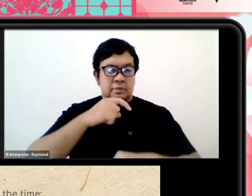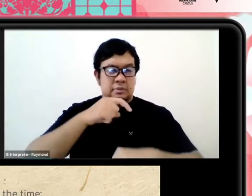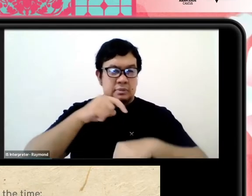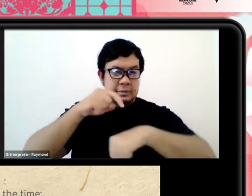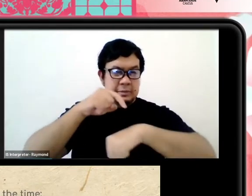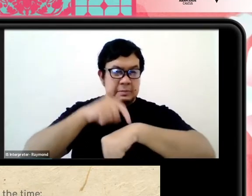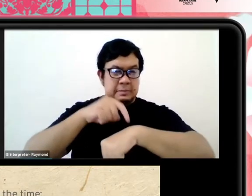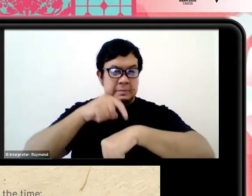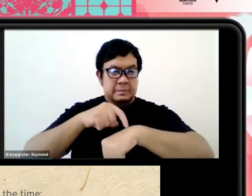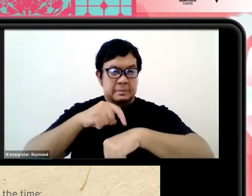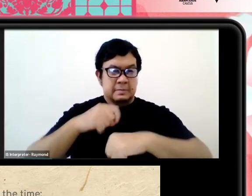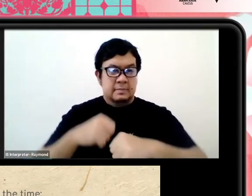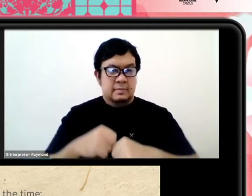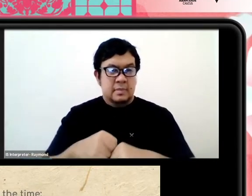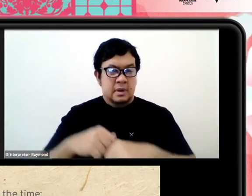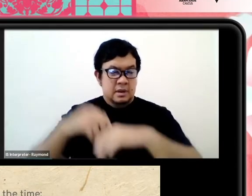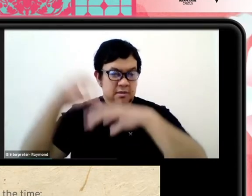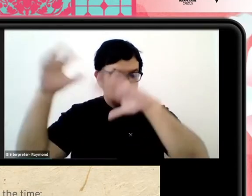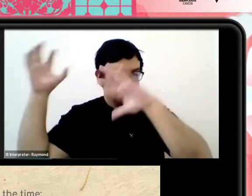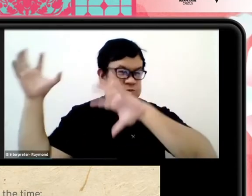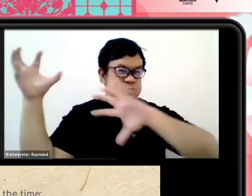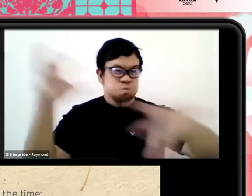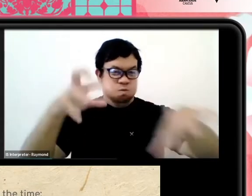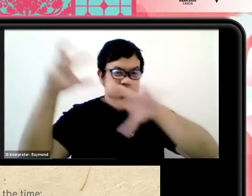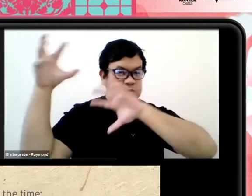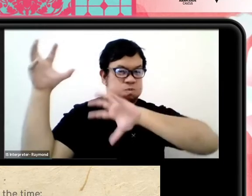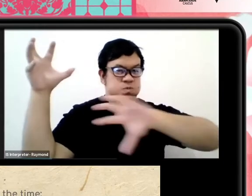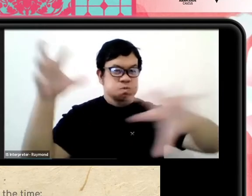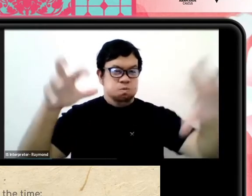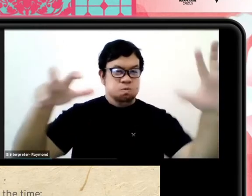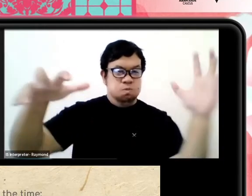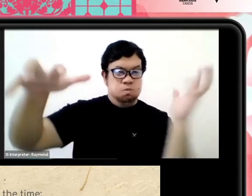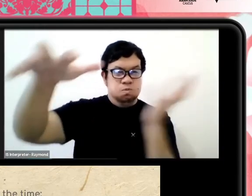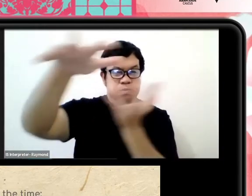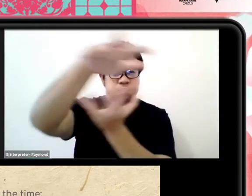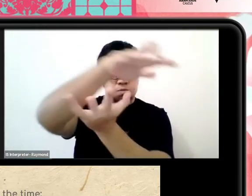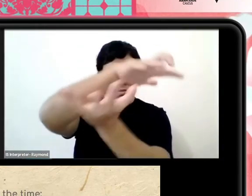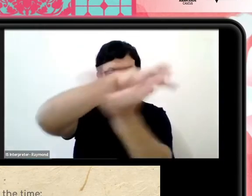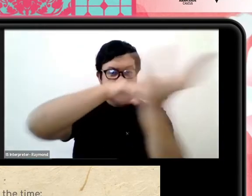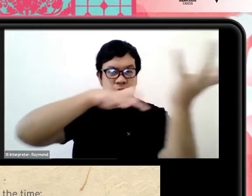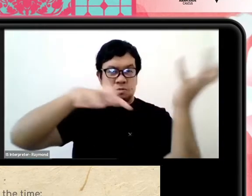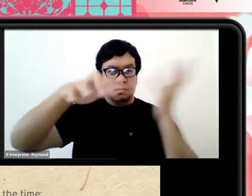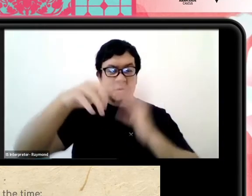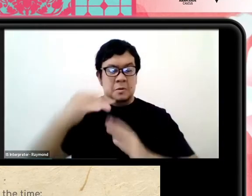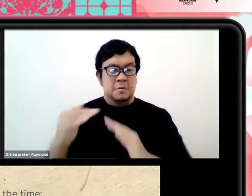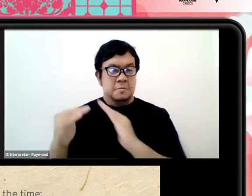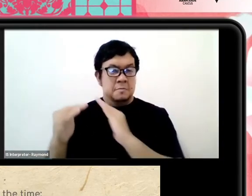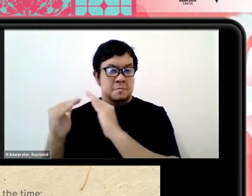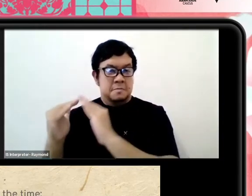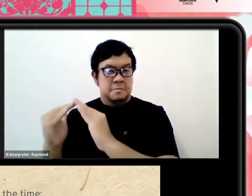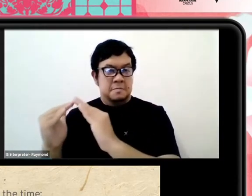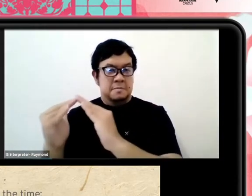Typhoon in the distance, this city in perfect summer.